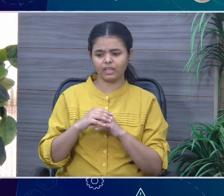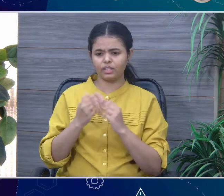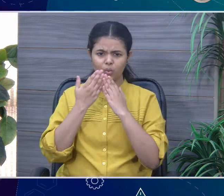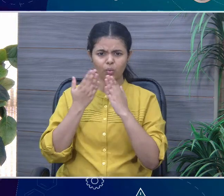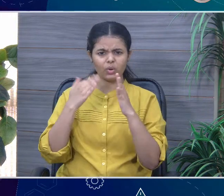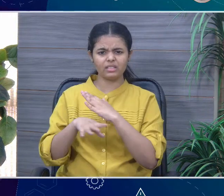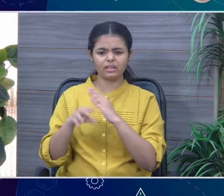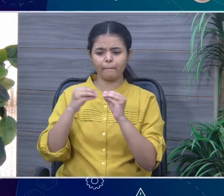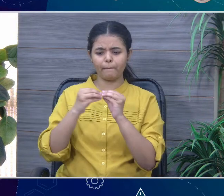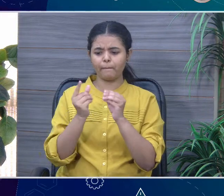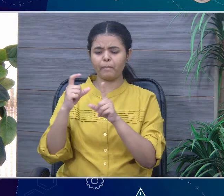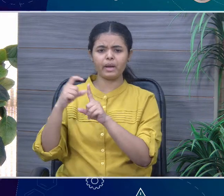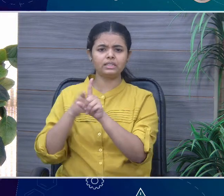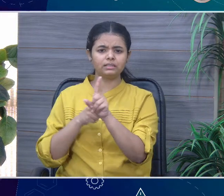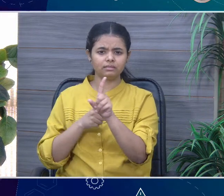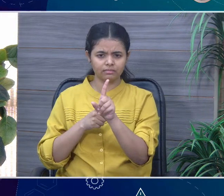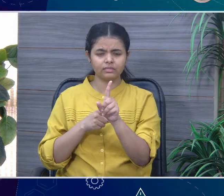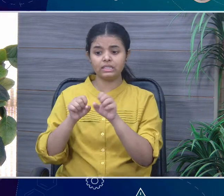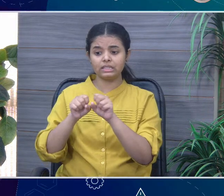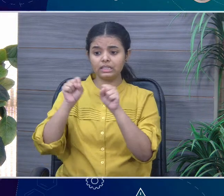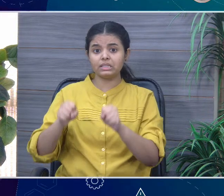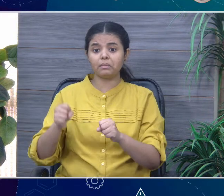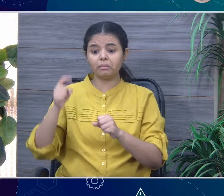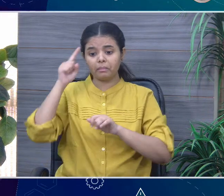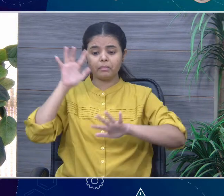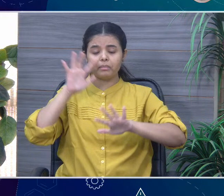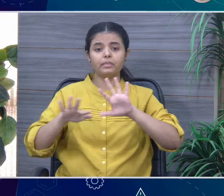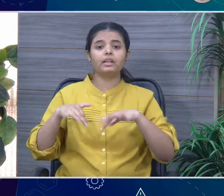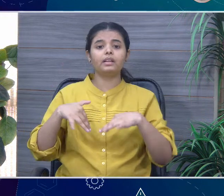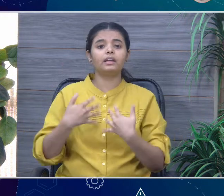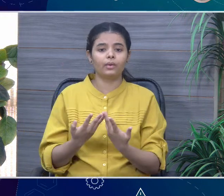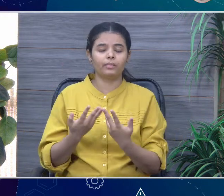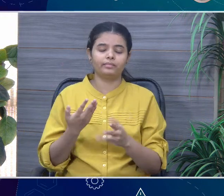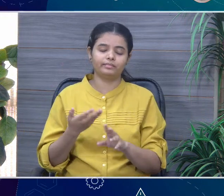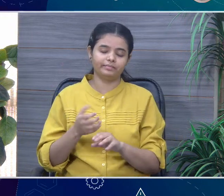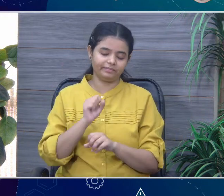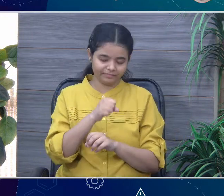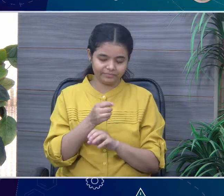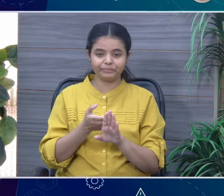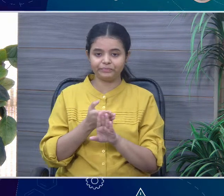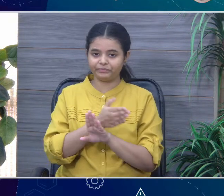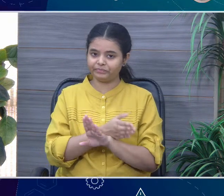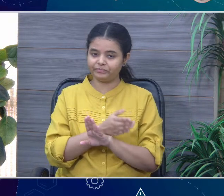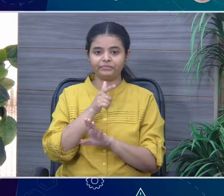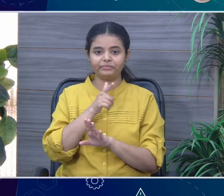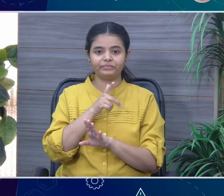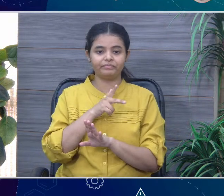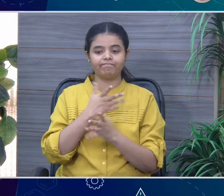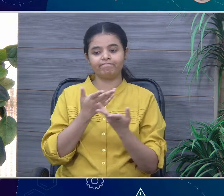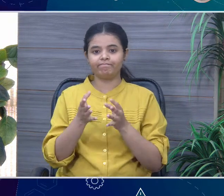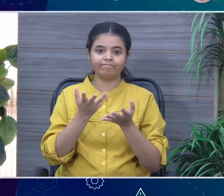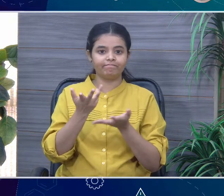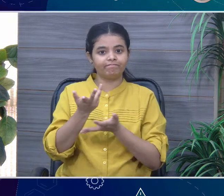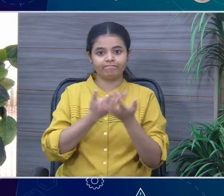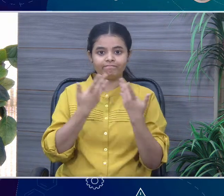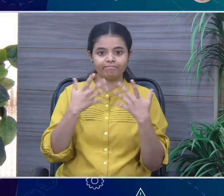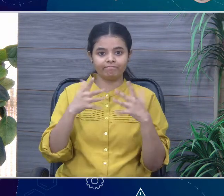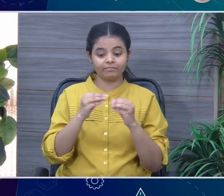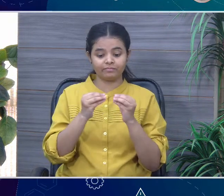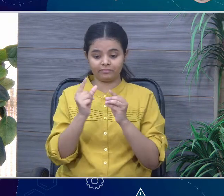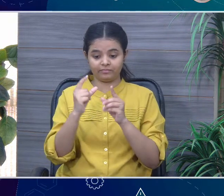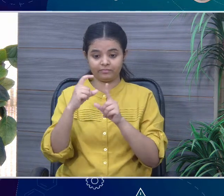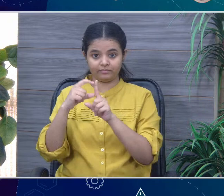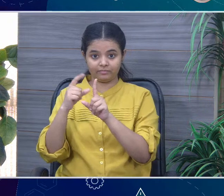system? Yes. So as we have previously also discussed, that the planning of the buddy system